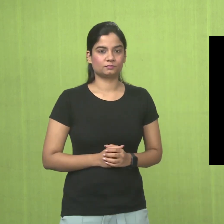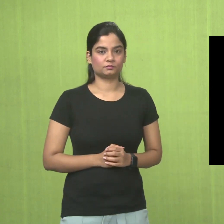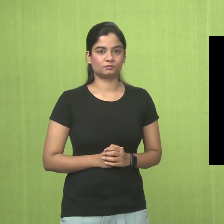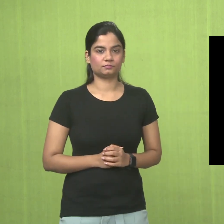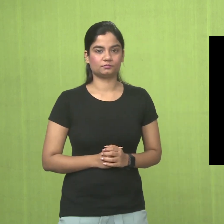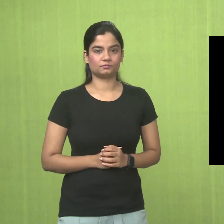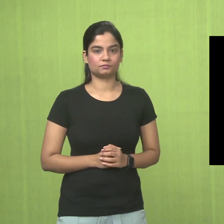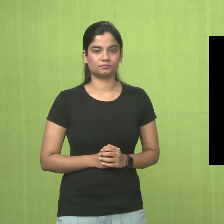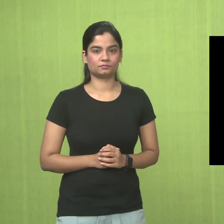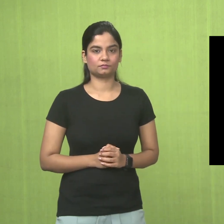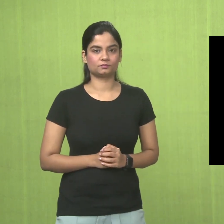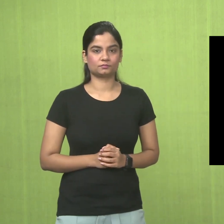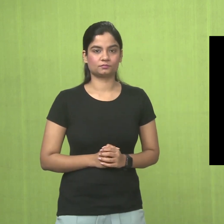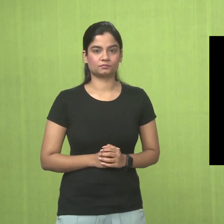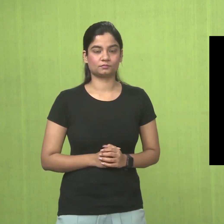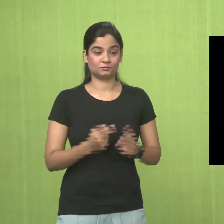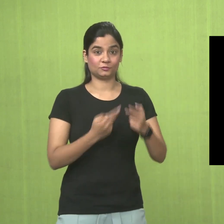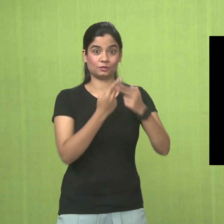We'll be doing new words again.